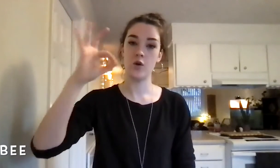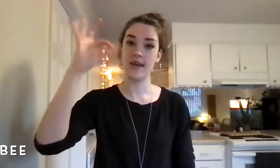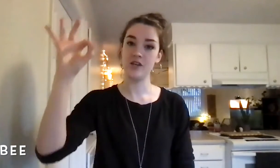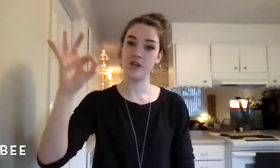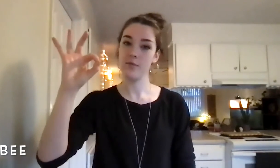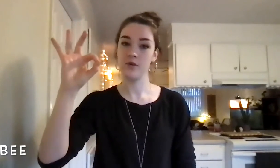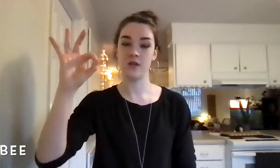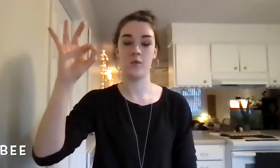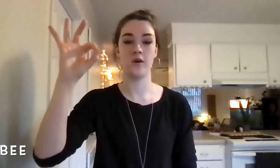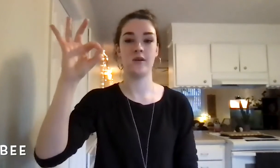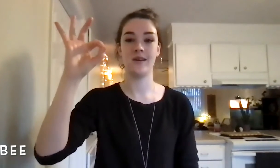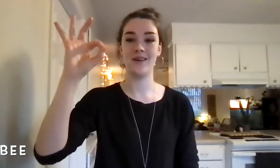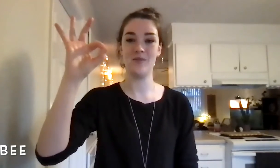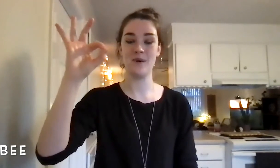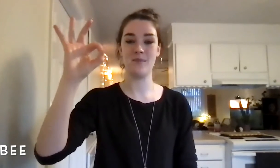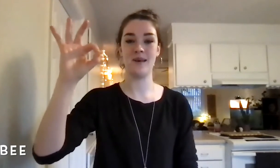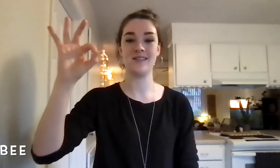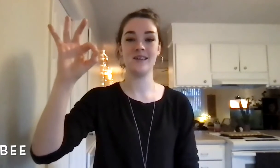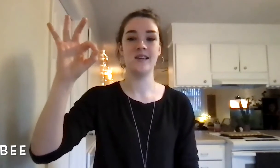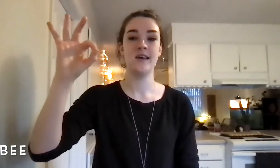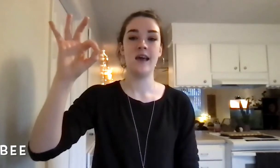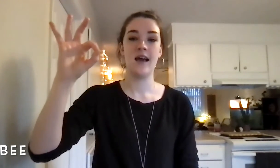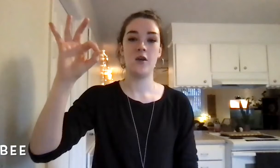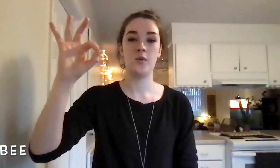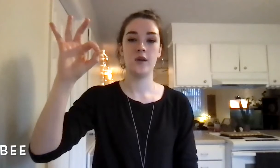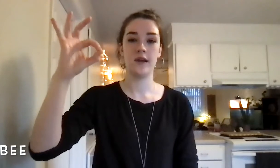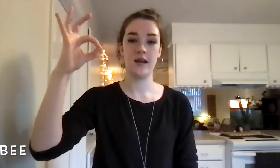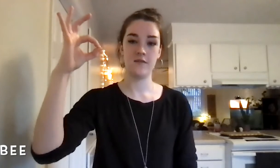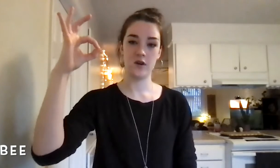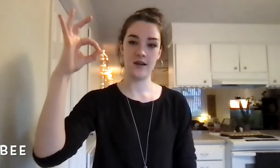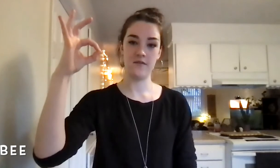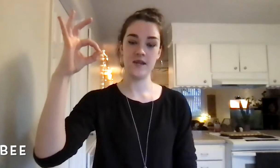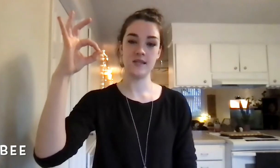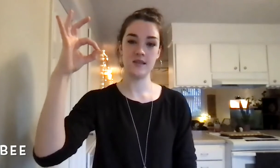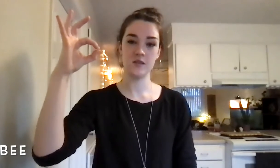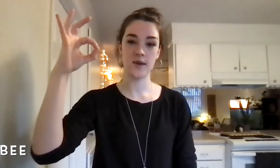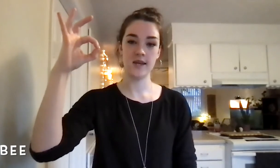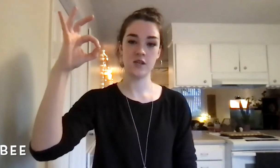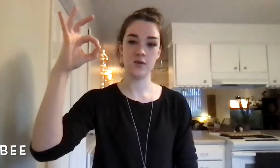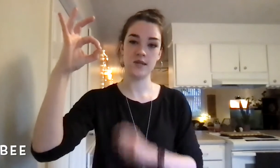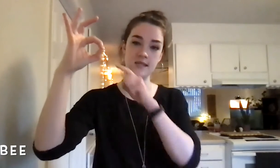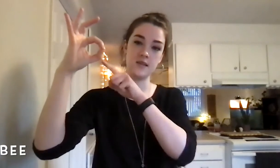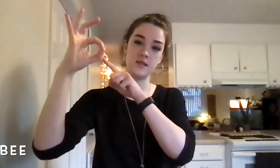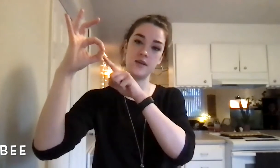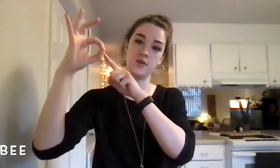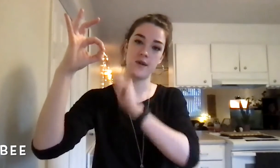OK shape, whichever one you remember better. And we are going to have our hand facing this way, so you can see the circle right